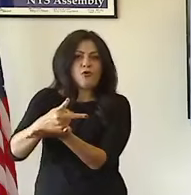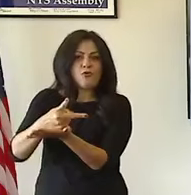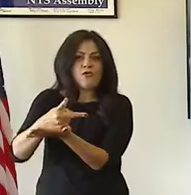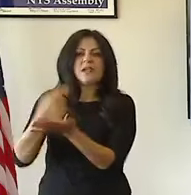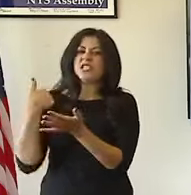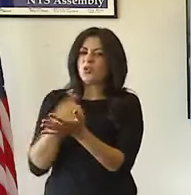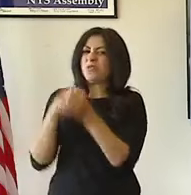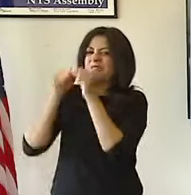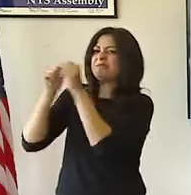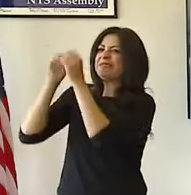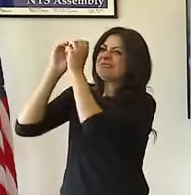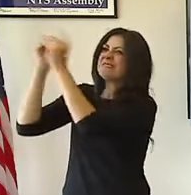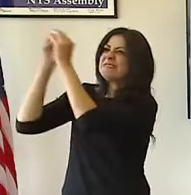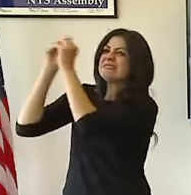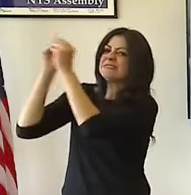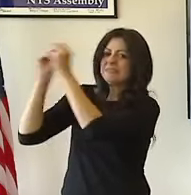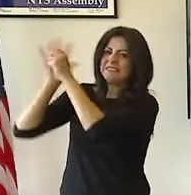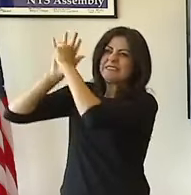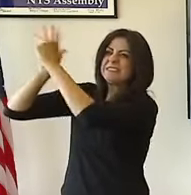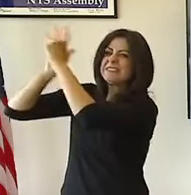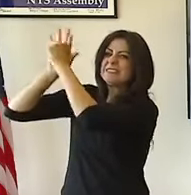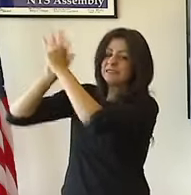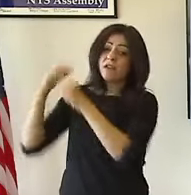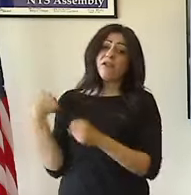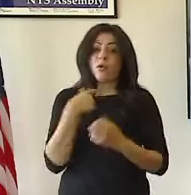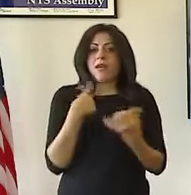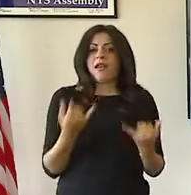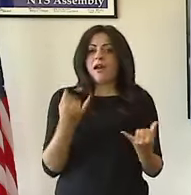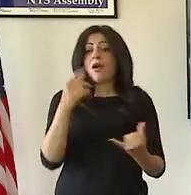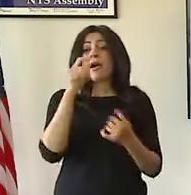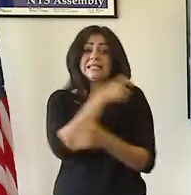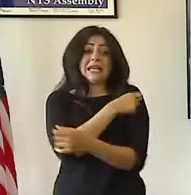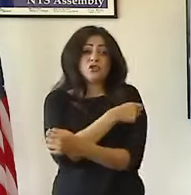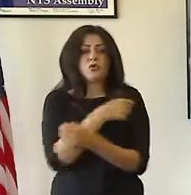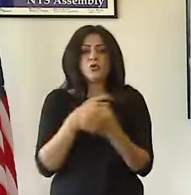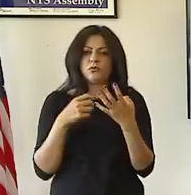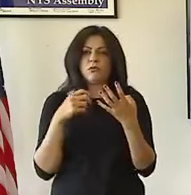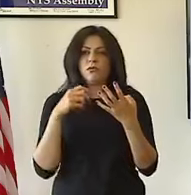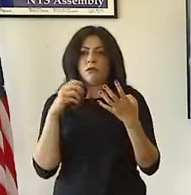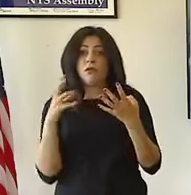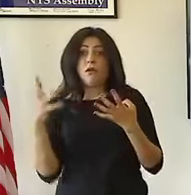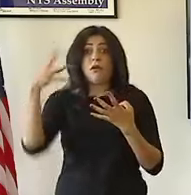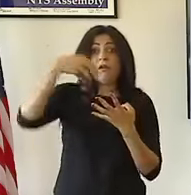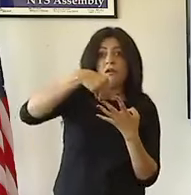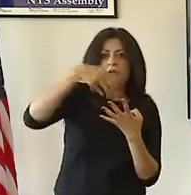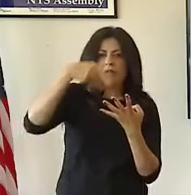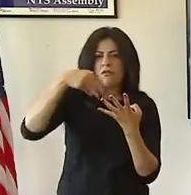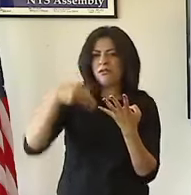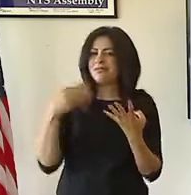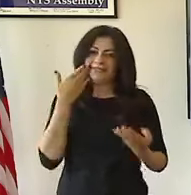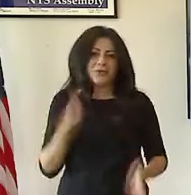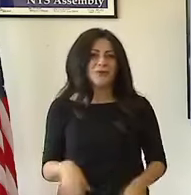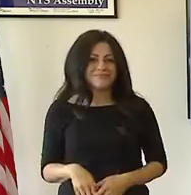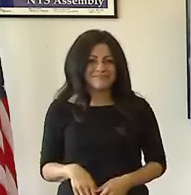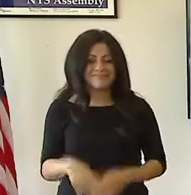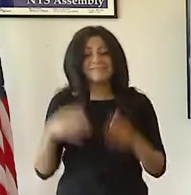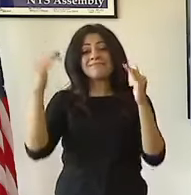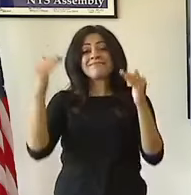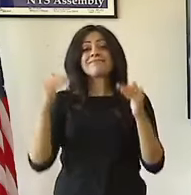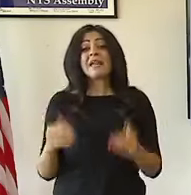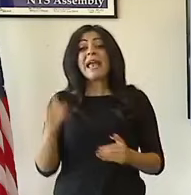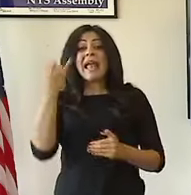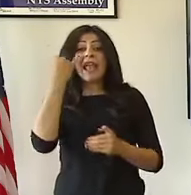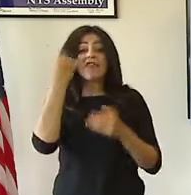that. But for now, there are no guidances yet for tattoo parlors to reopen yet. If the numbers don't spike